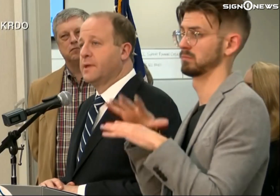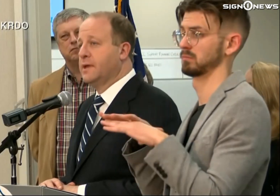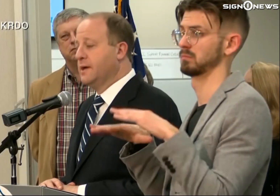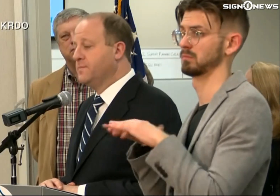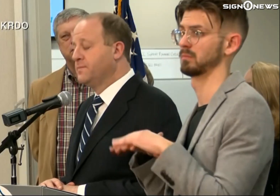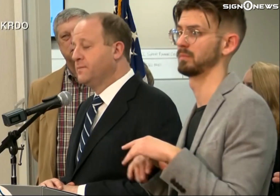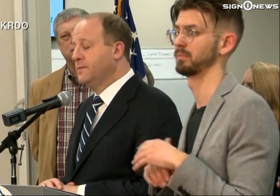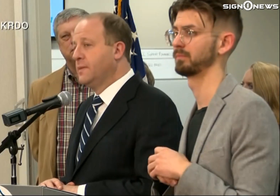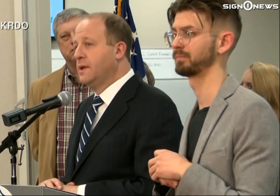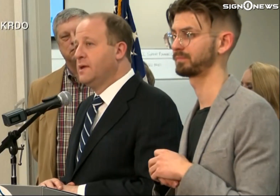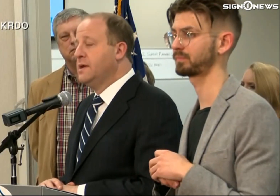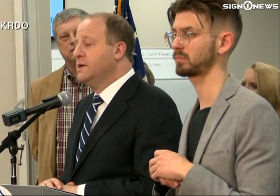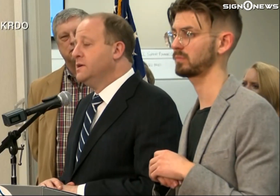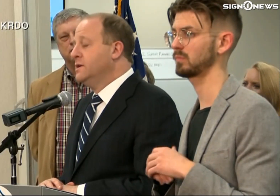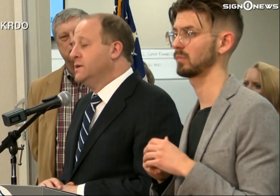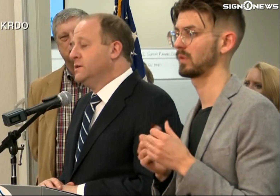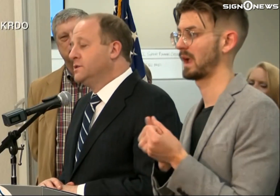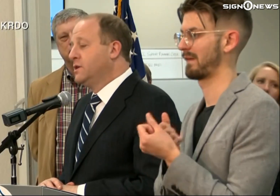Yeah.